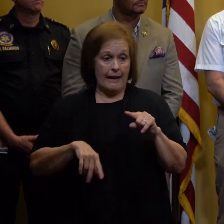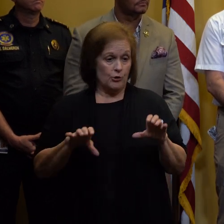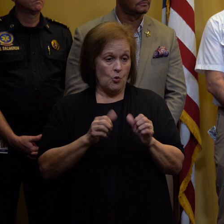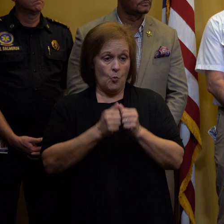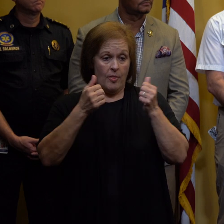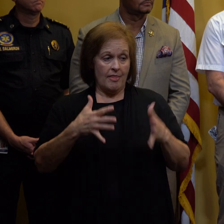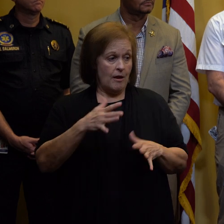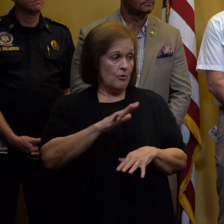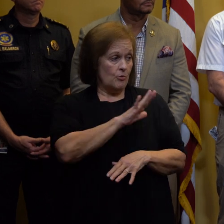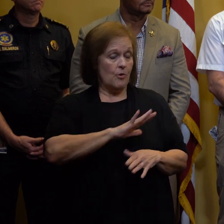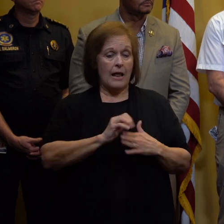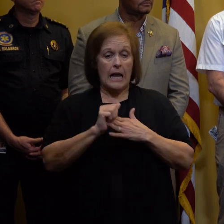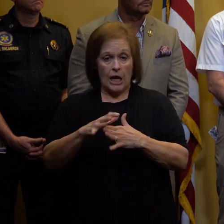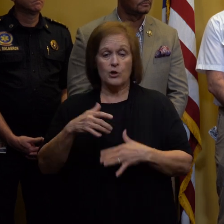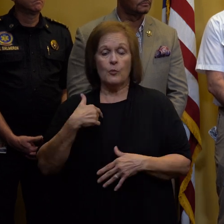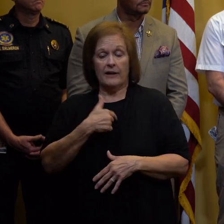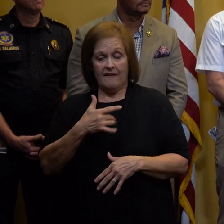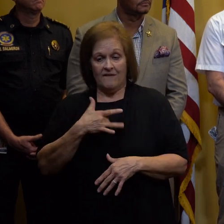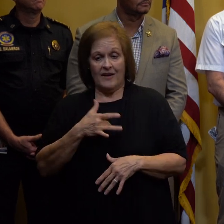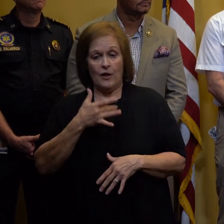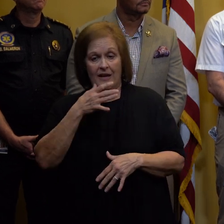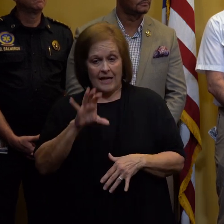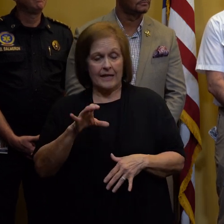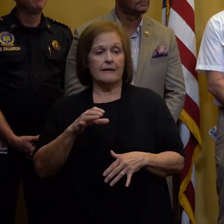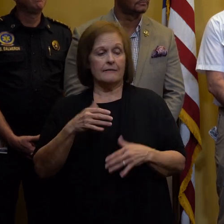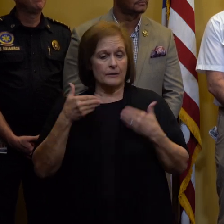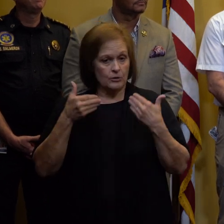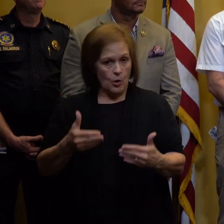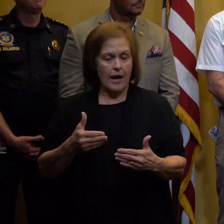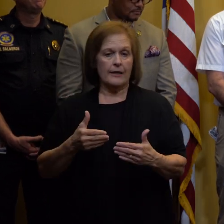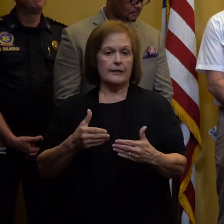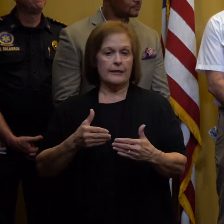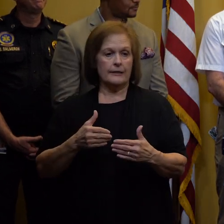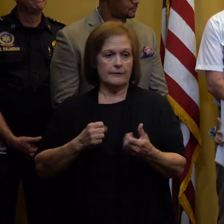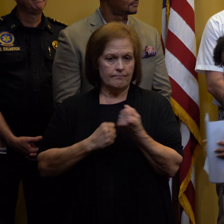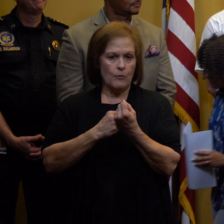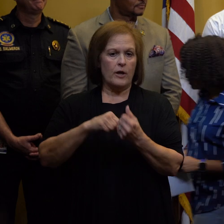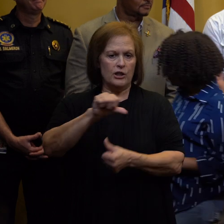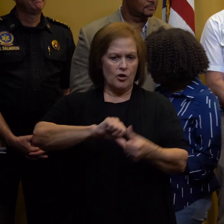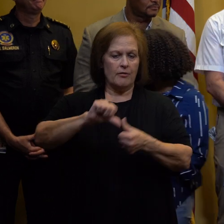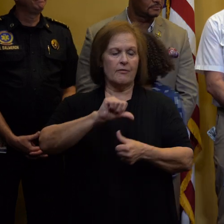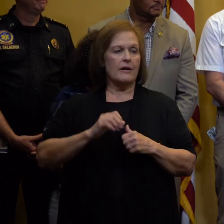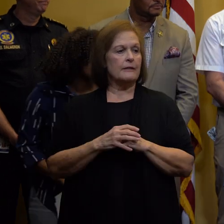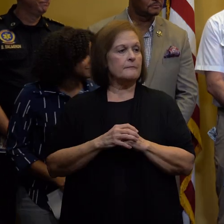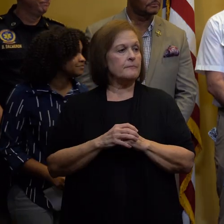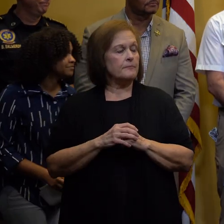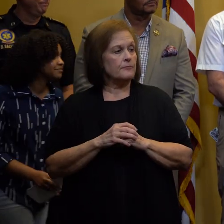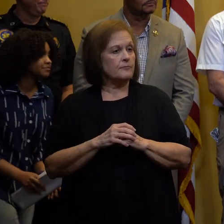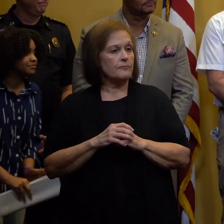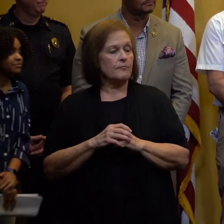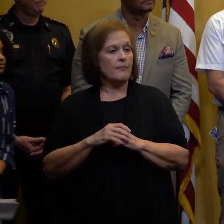Mayor Cantrell. We feel the heat. Let's lay that foundation. Thank you. Thank you, Asia. So that